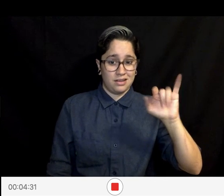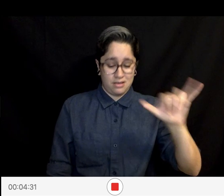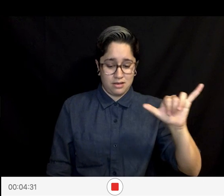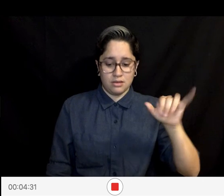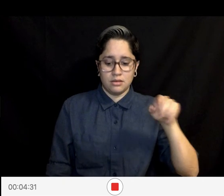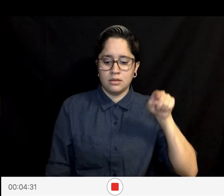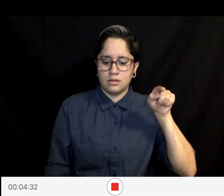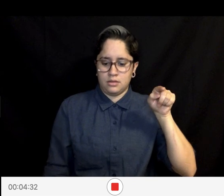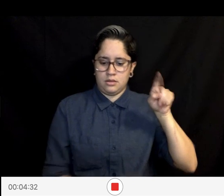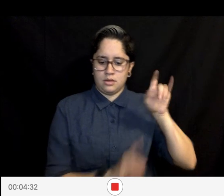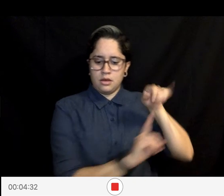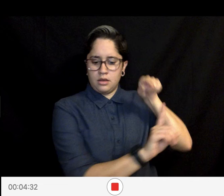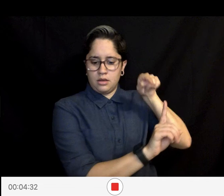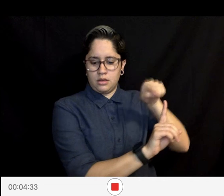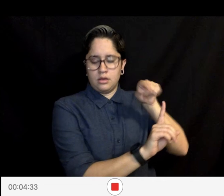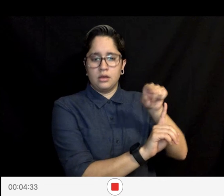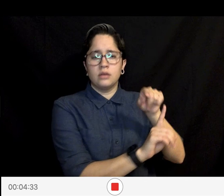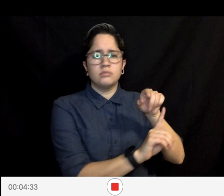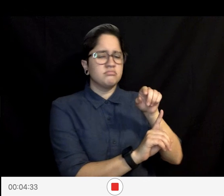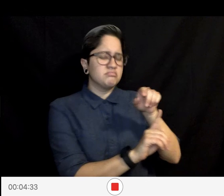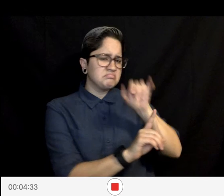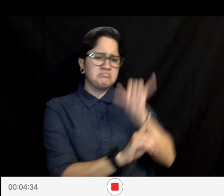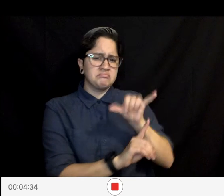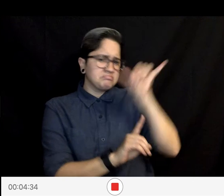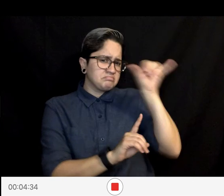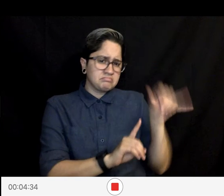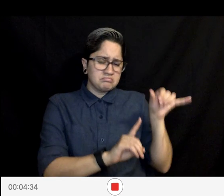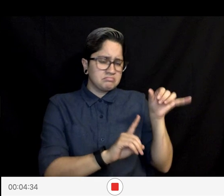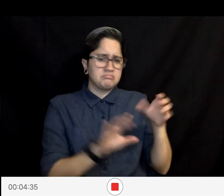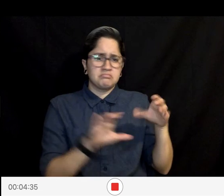Probably the most easily identifiable